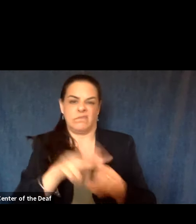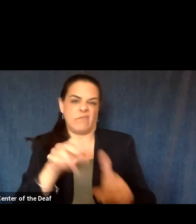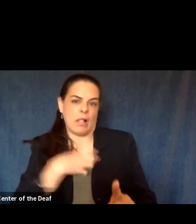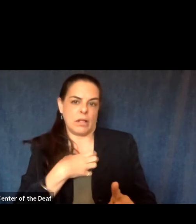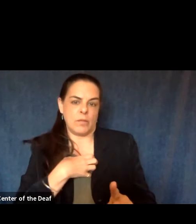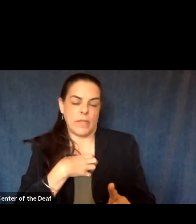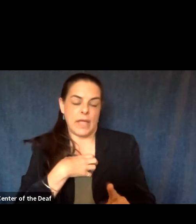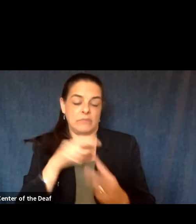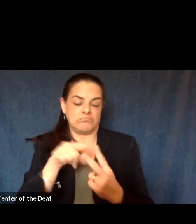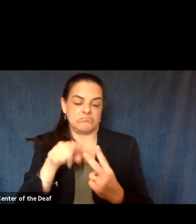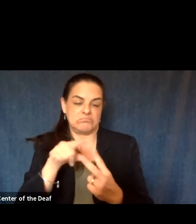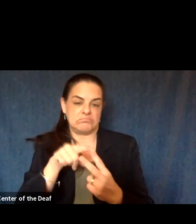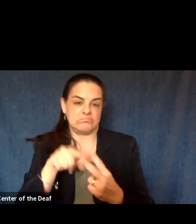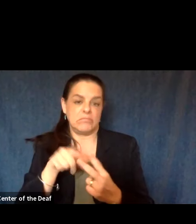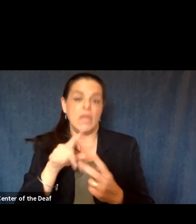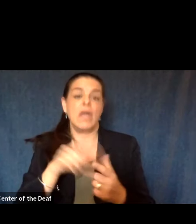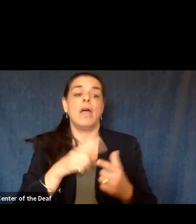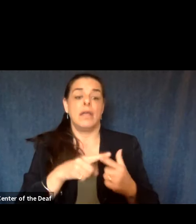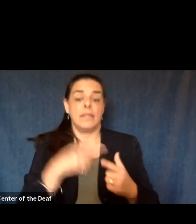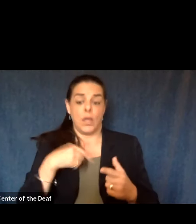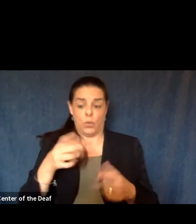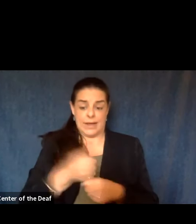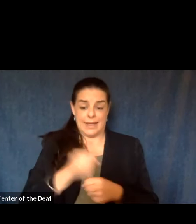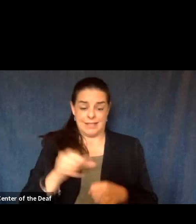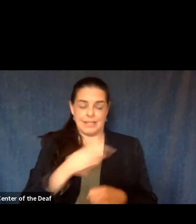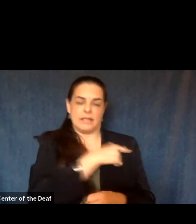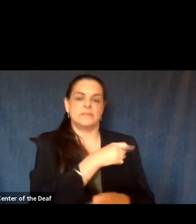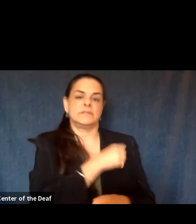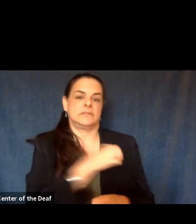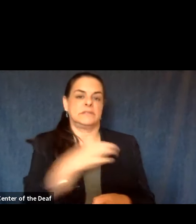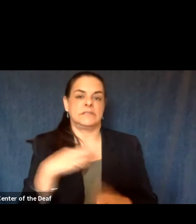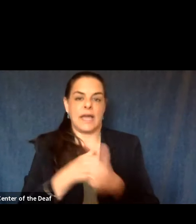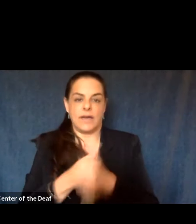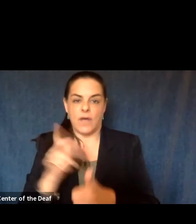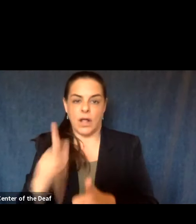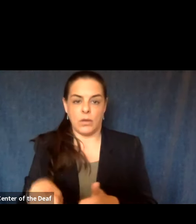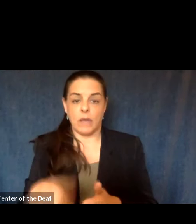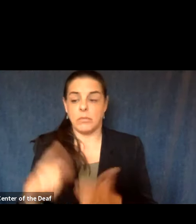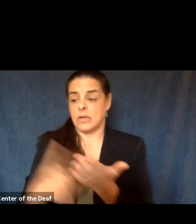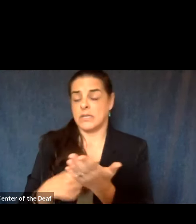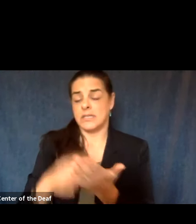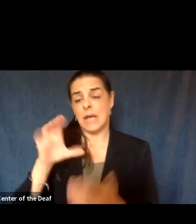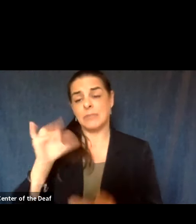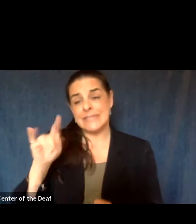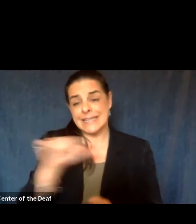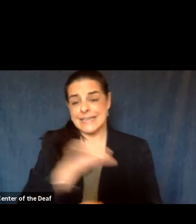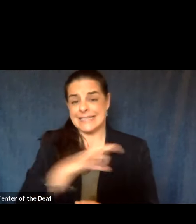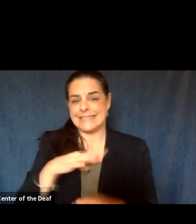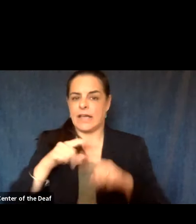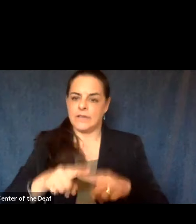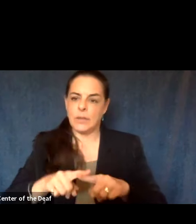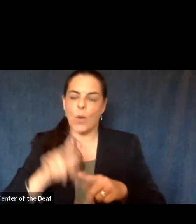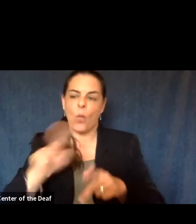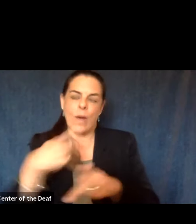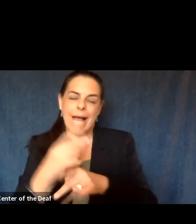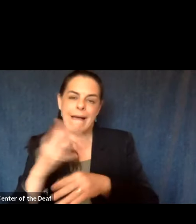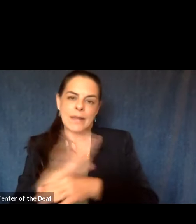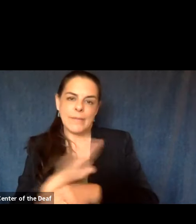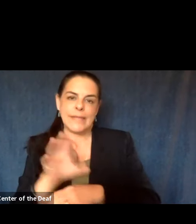then those are followed up by our staff, or sometimes by city staff, depending on the location and what type of business it